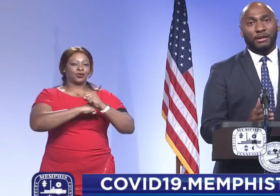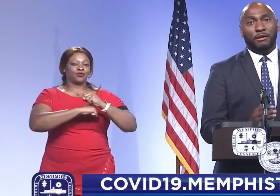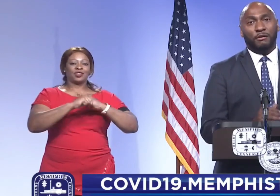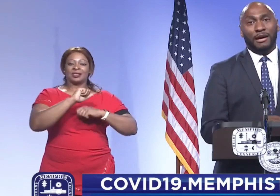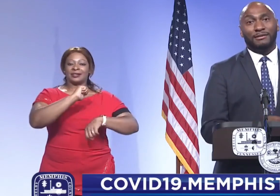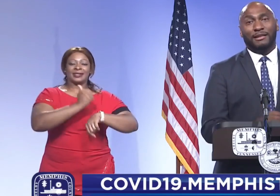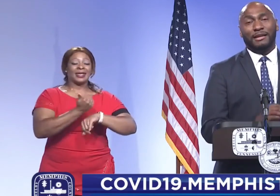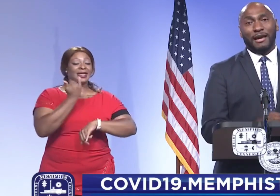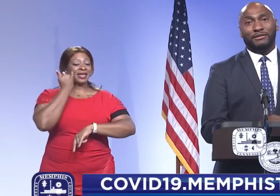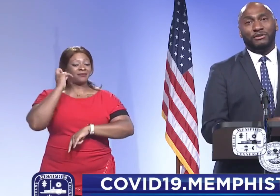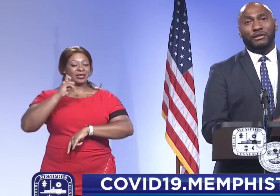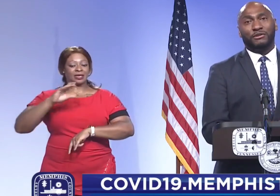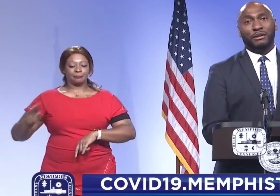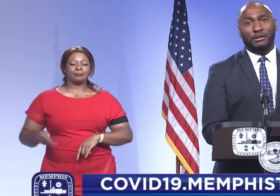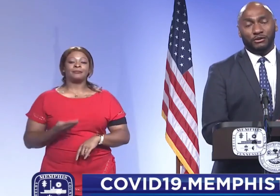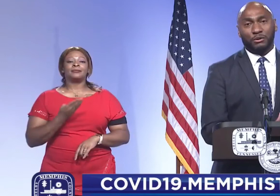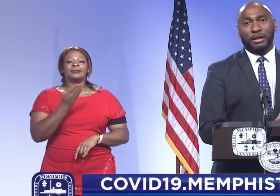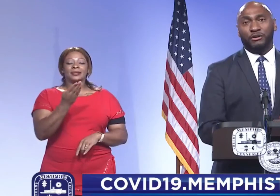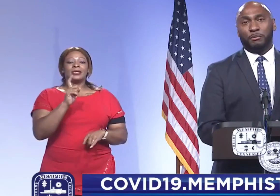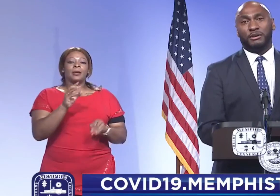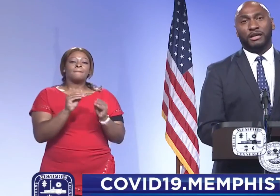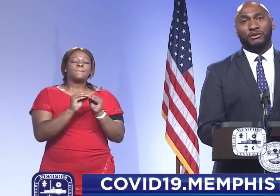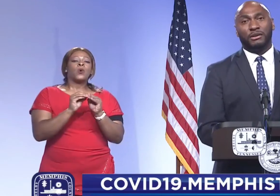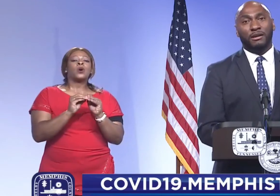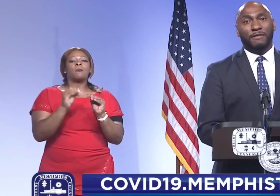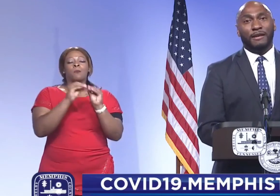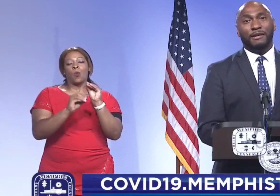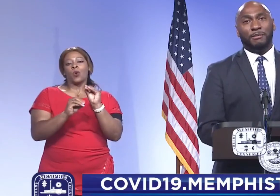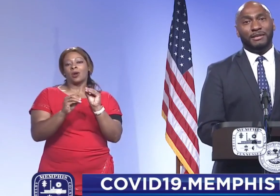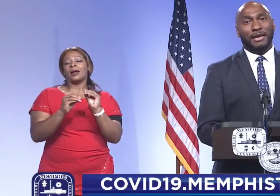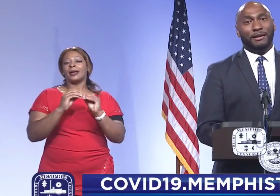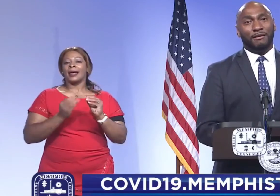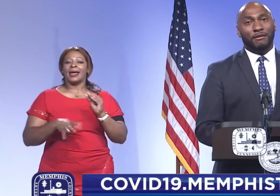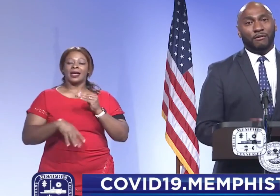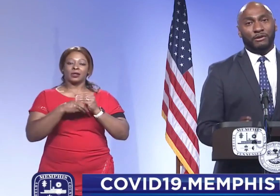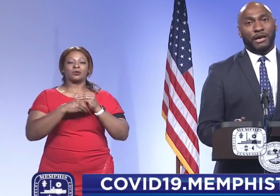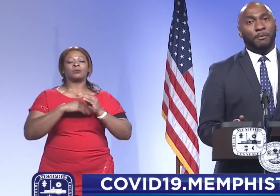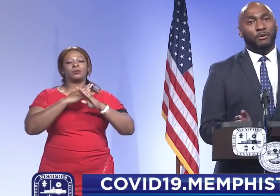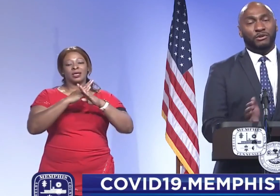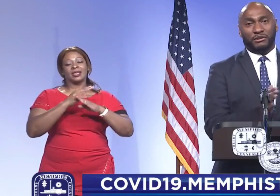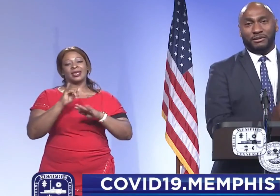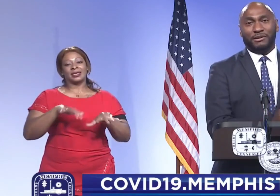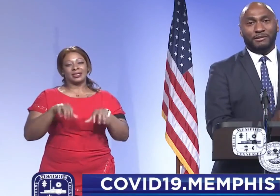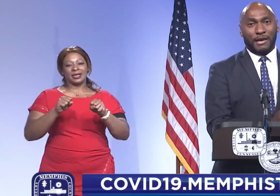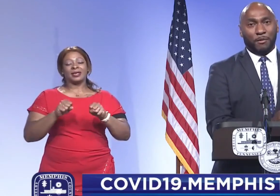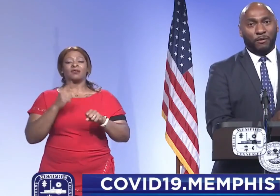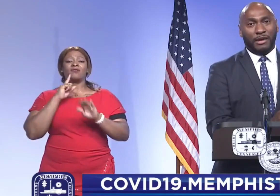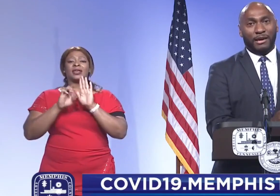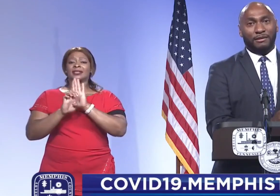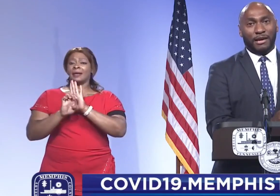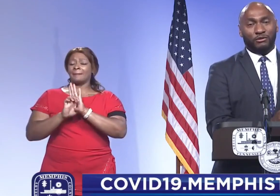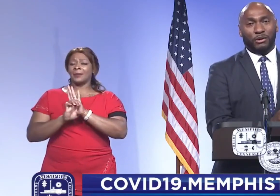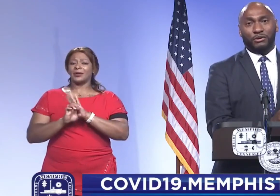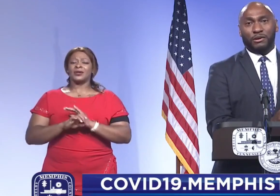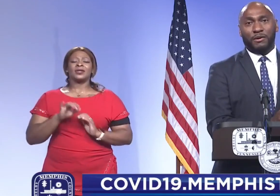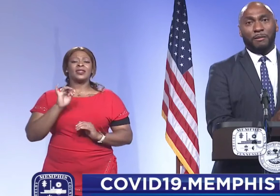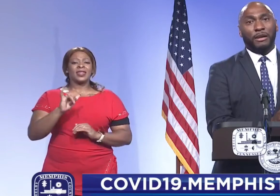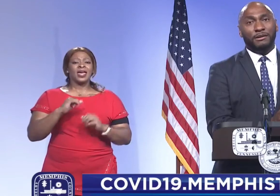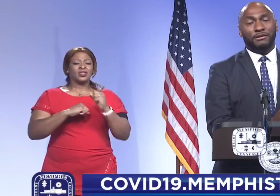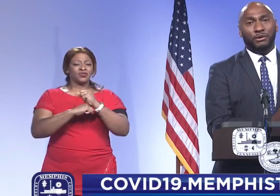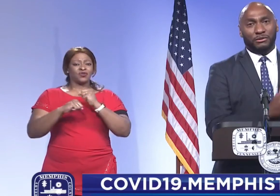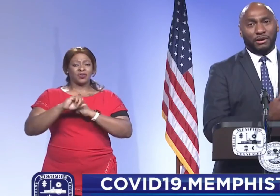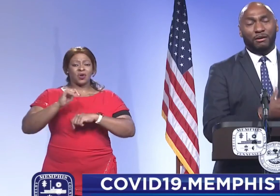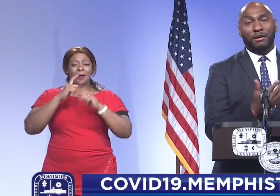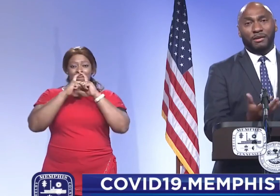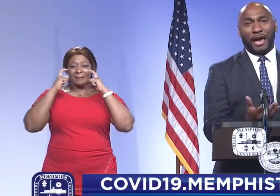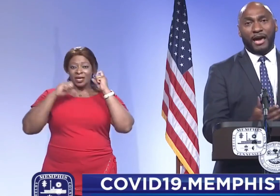the need arise and the data suggests there are additional layers of protection that need to be taken. For example, just as an example, that structure is already in place.